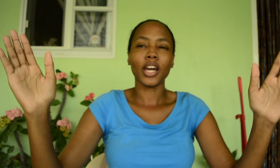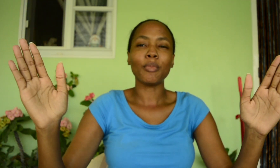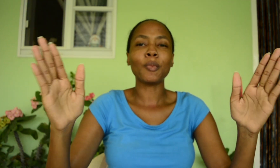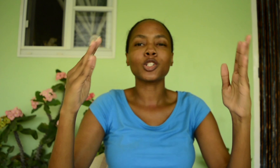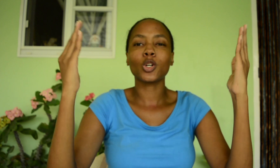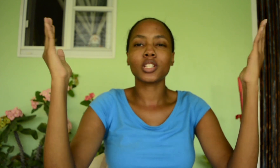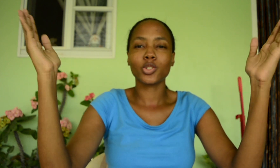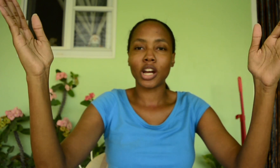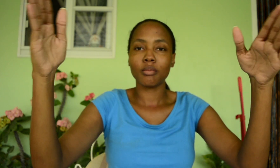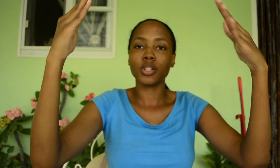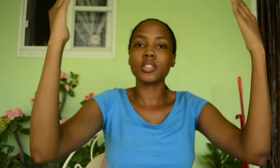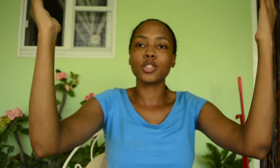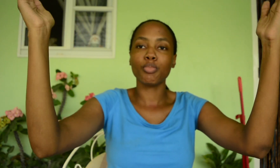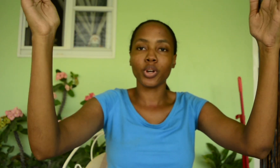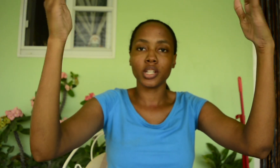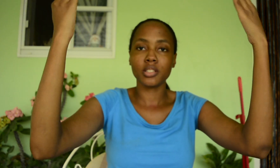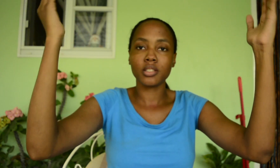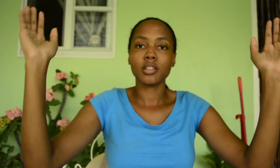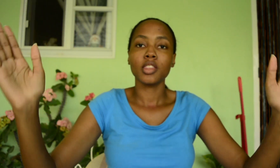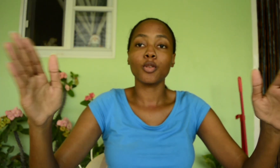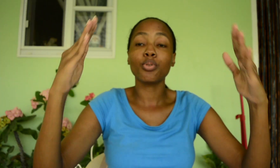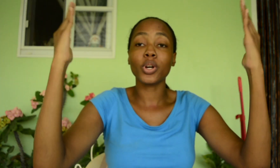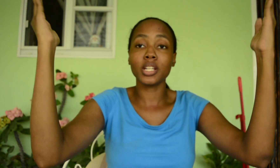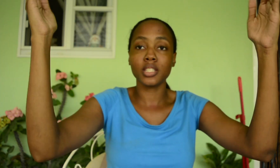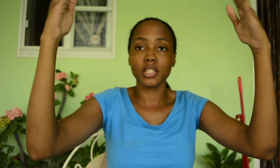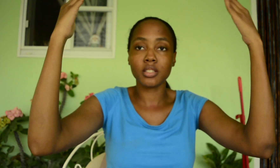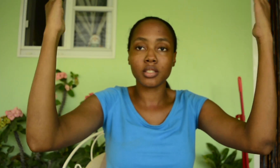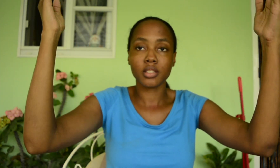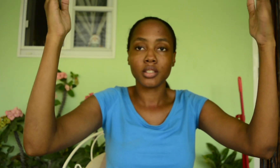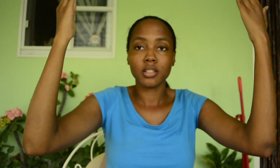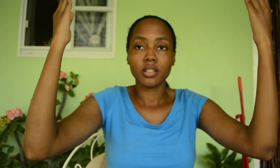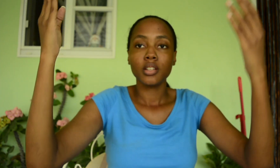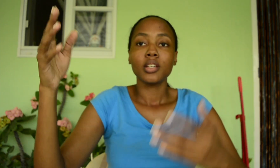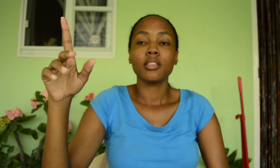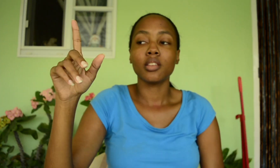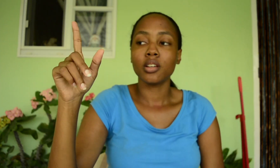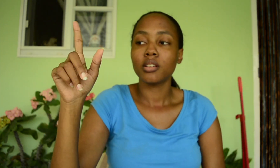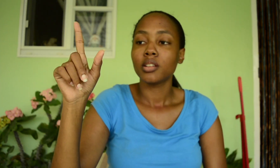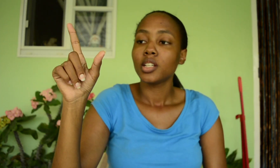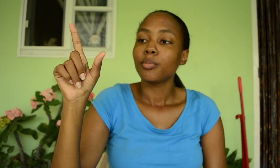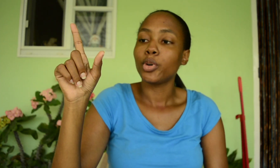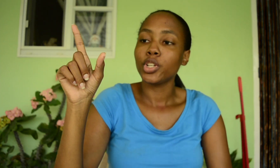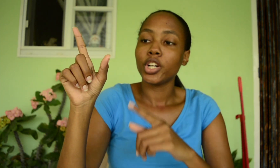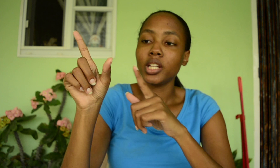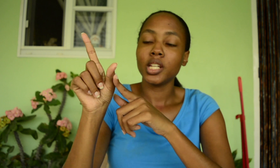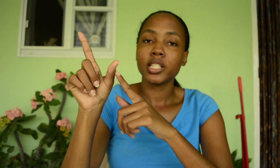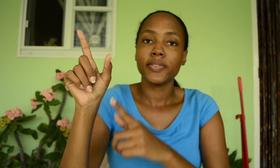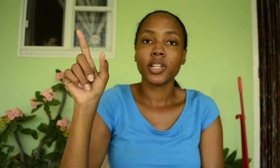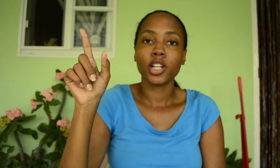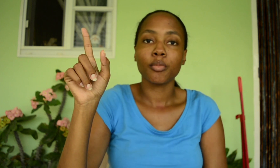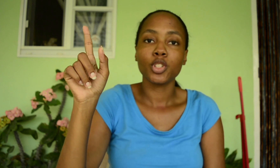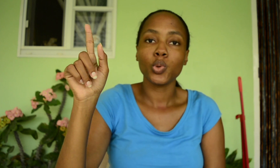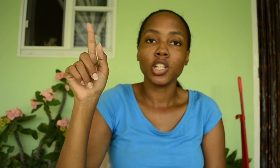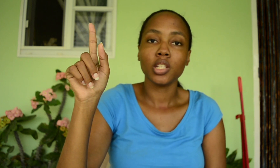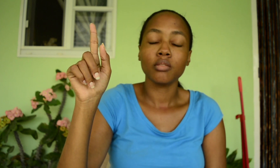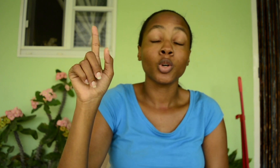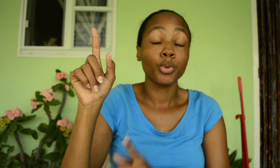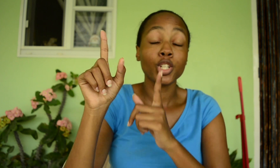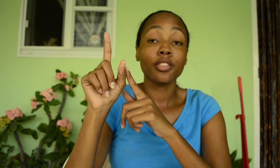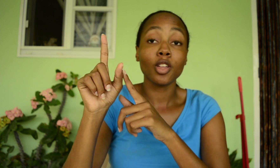I'm not sure how to describe it, but this is praise. The praise is the, put your index finger between, no, put your thumb